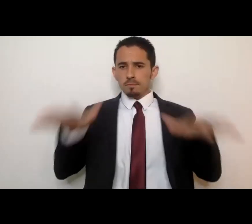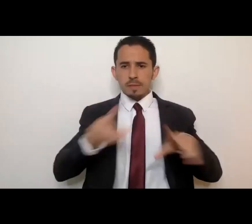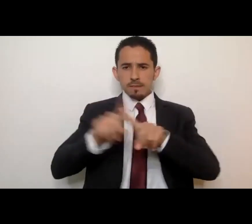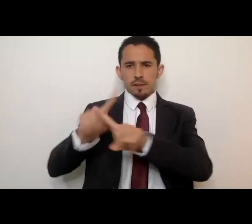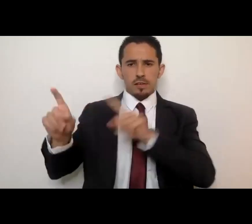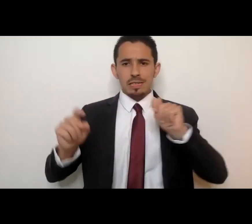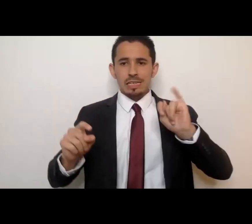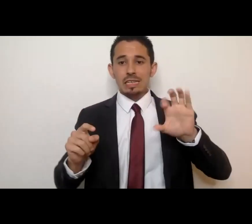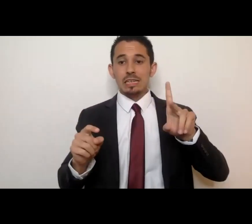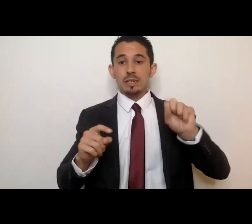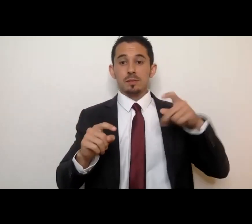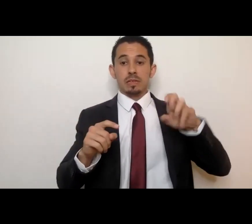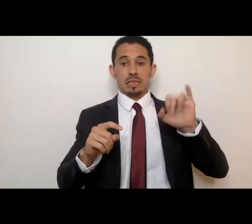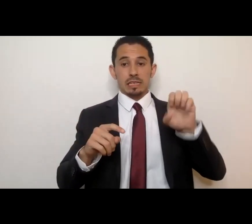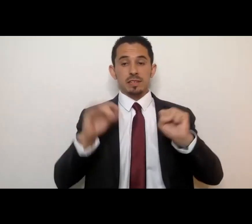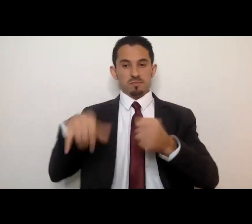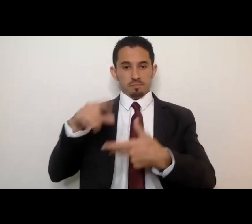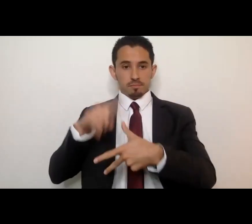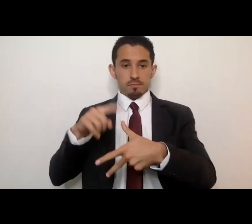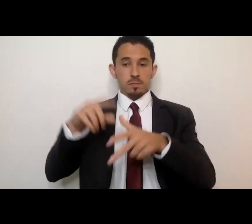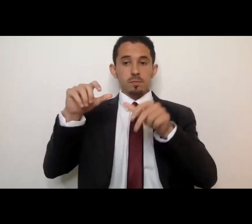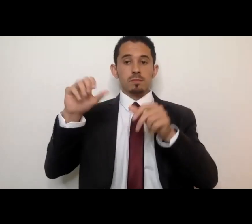features for ticks to help distinguish species